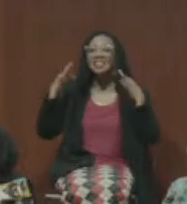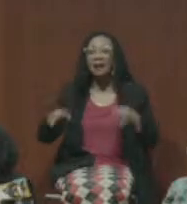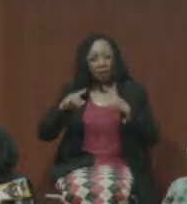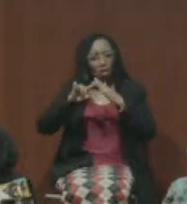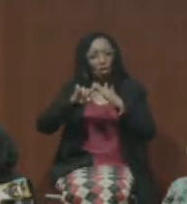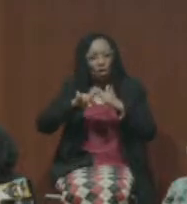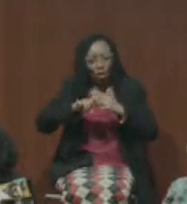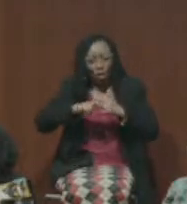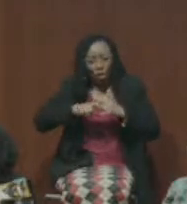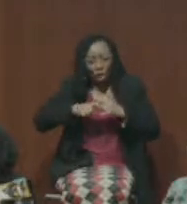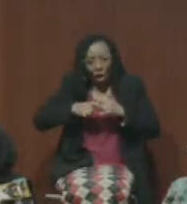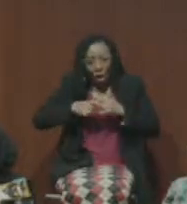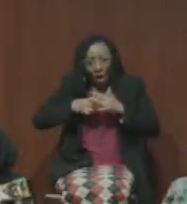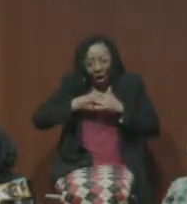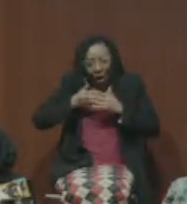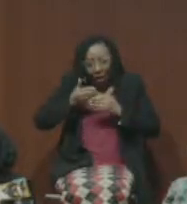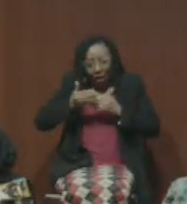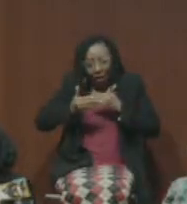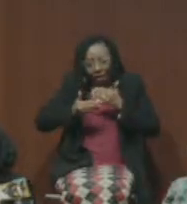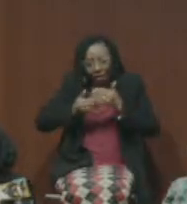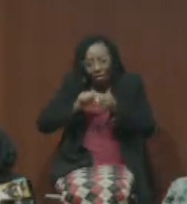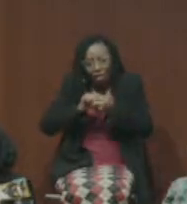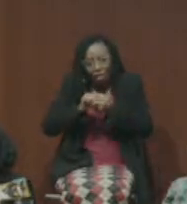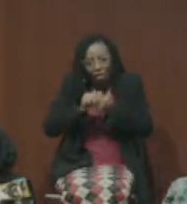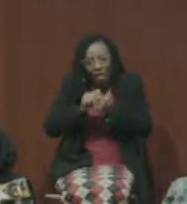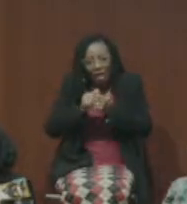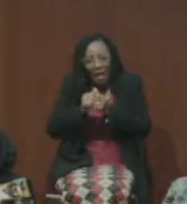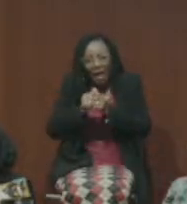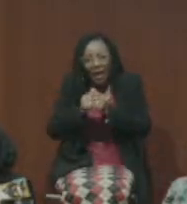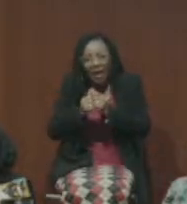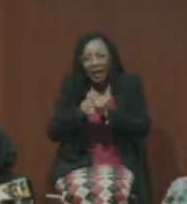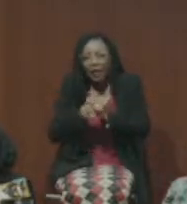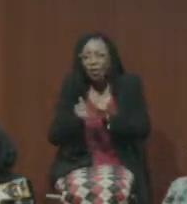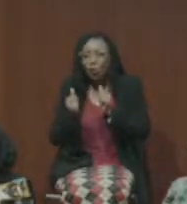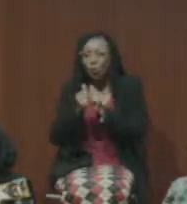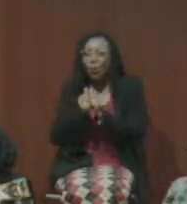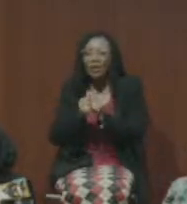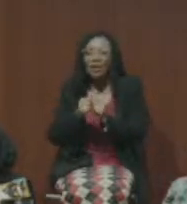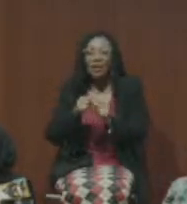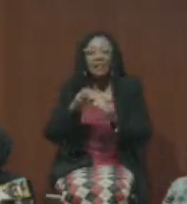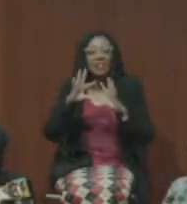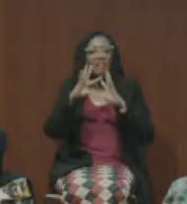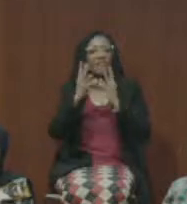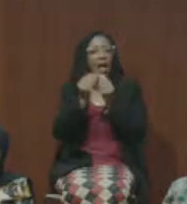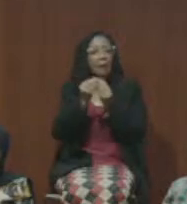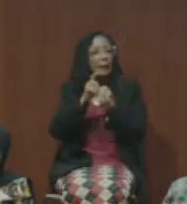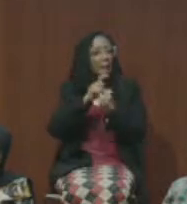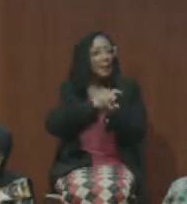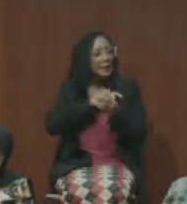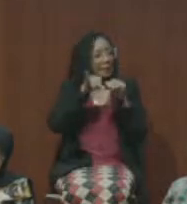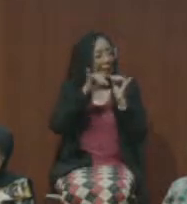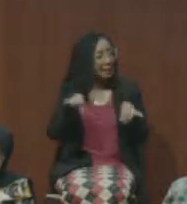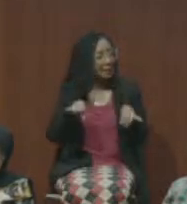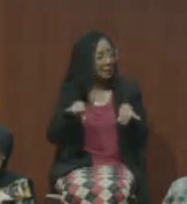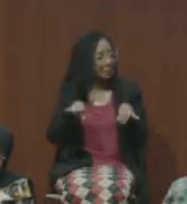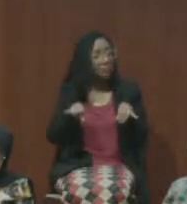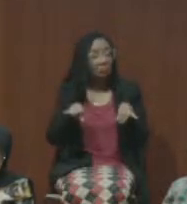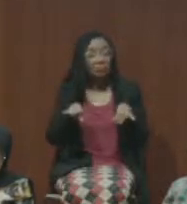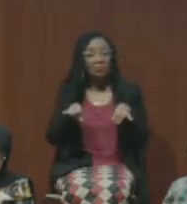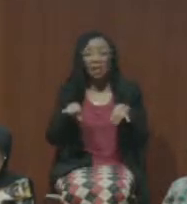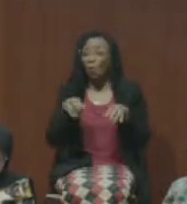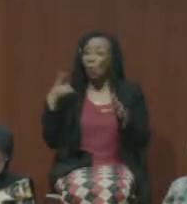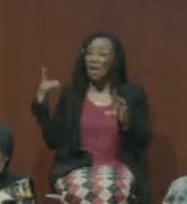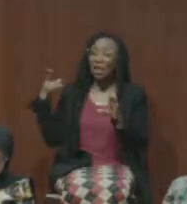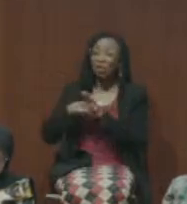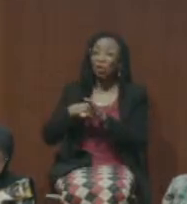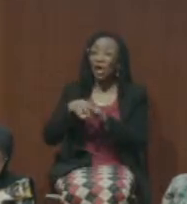started the change that's being made around the family policing system. When I came to this work in